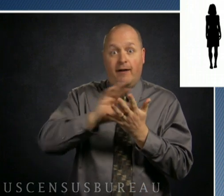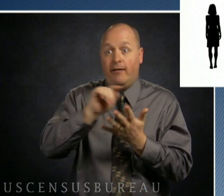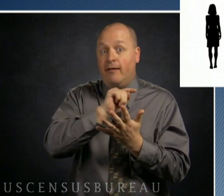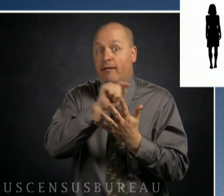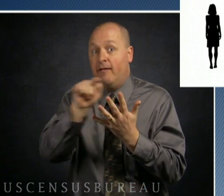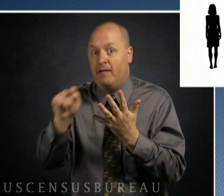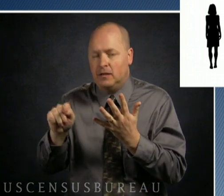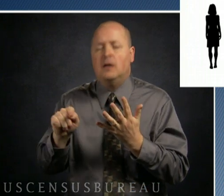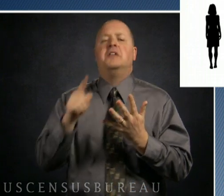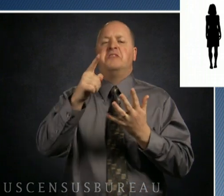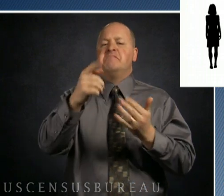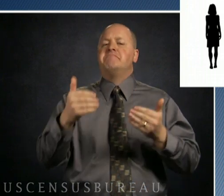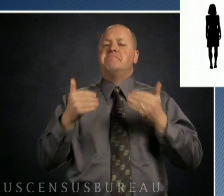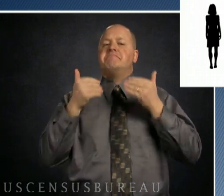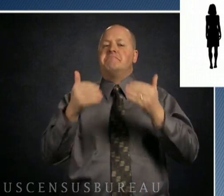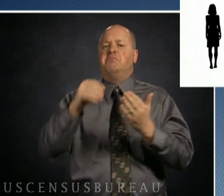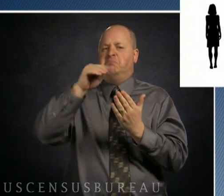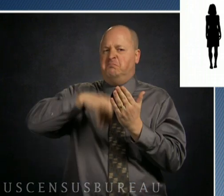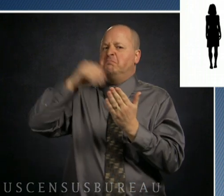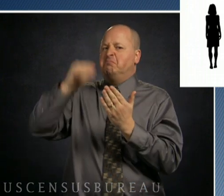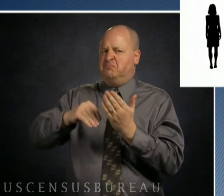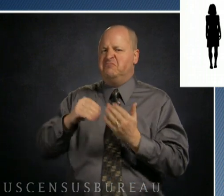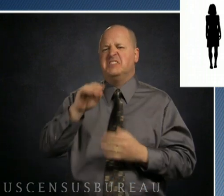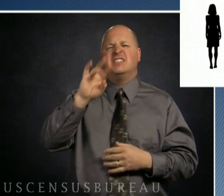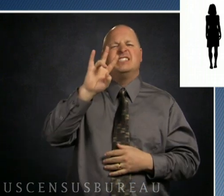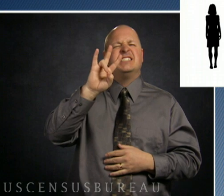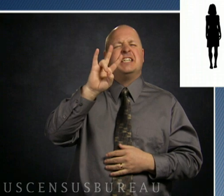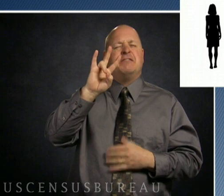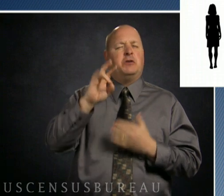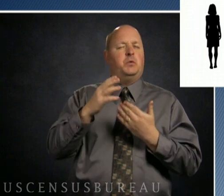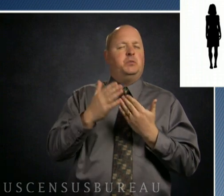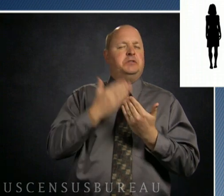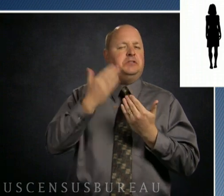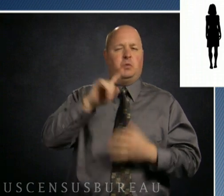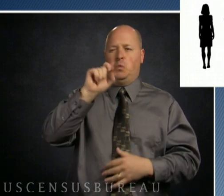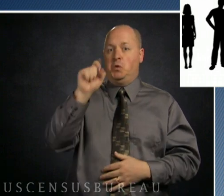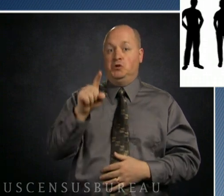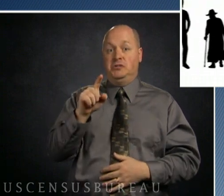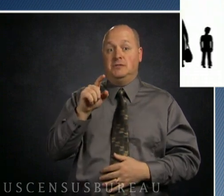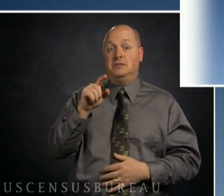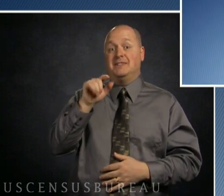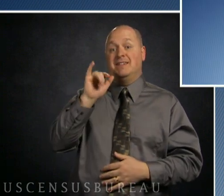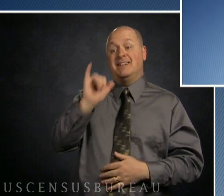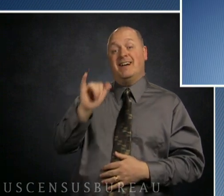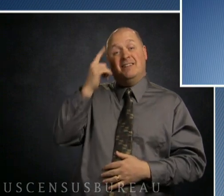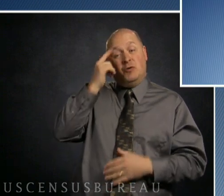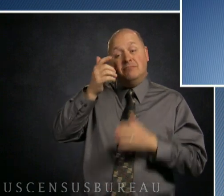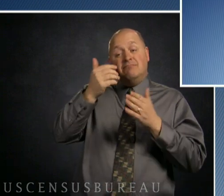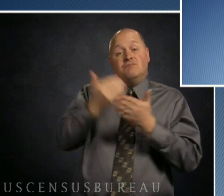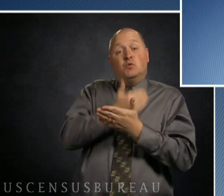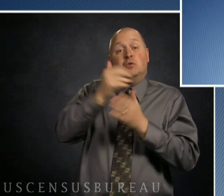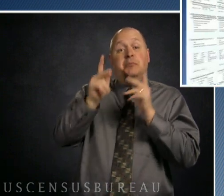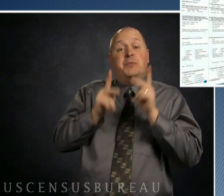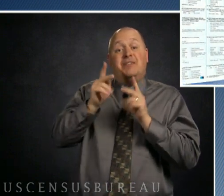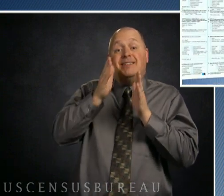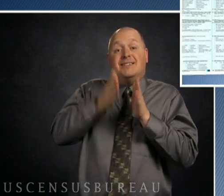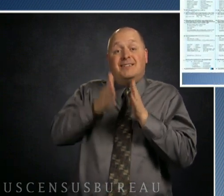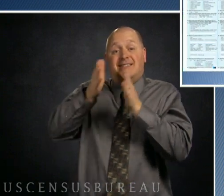1, complete the answers to just 7 easy questions for each additional person by opening the form